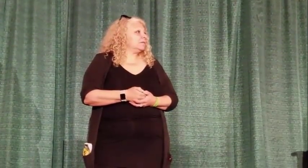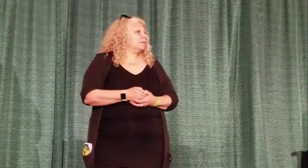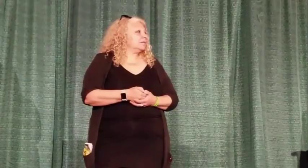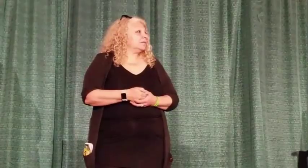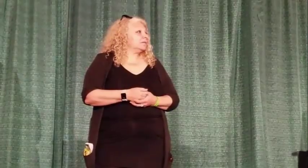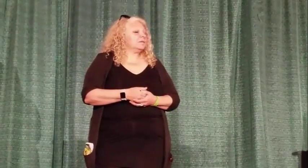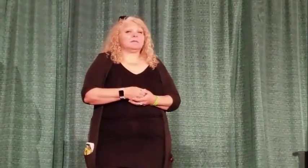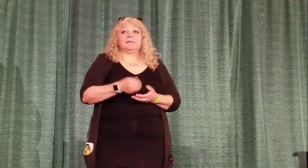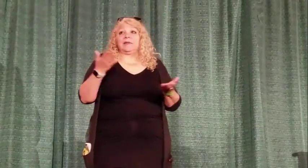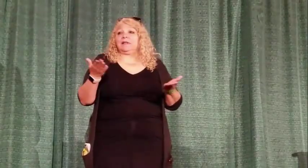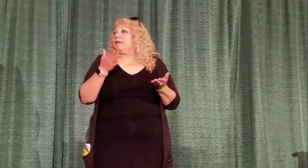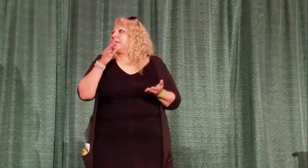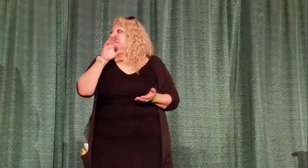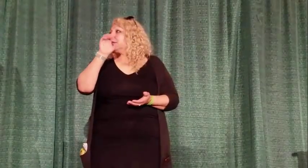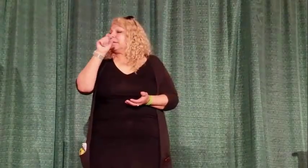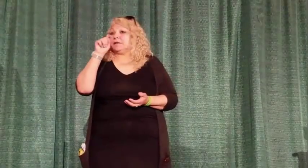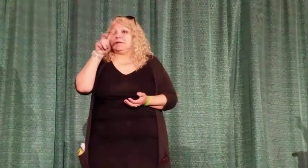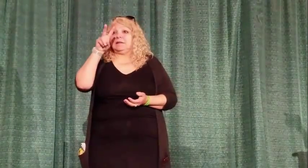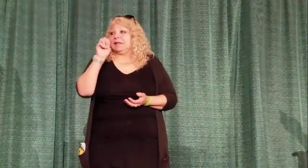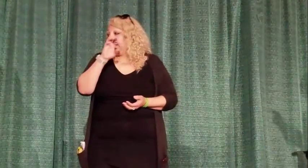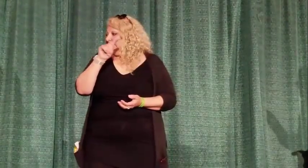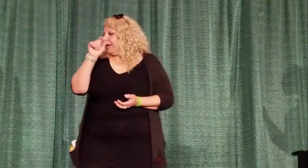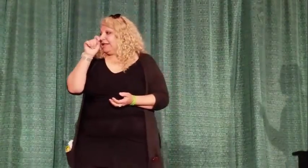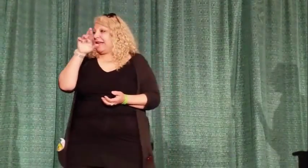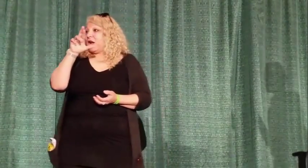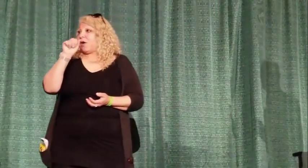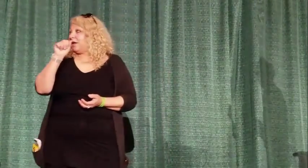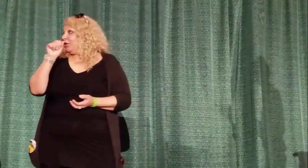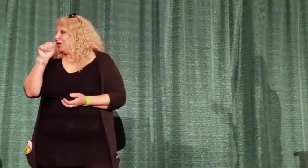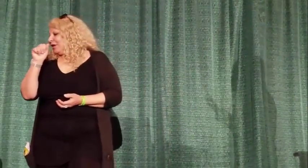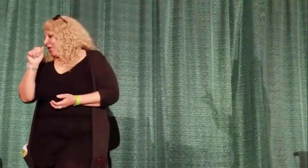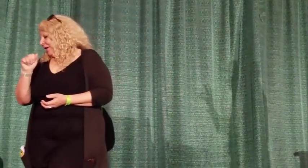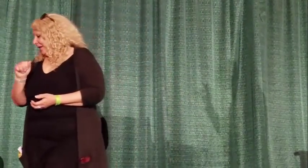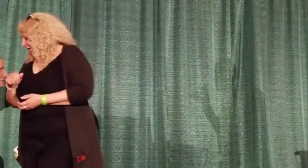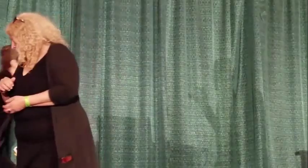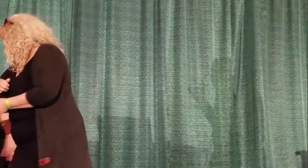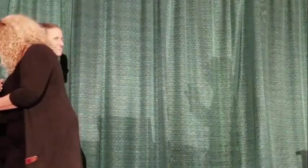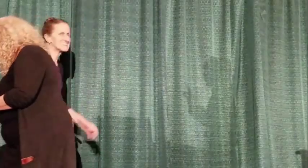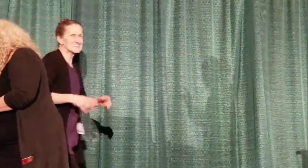And here's Steve and Tara. Here's an example, because you see what it says